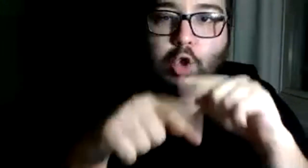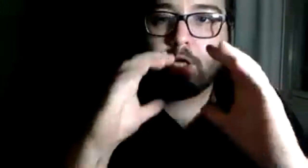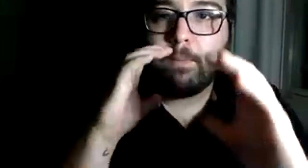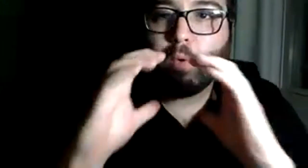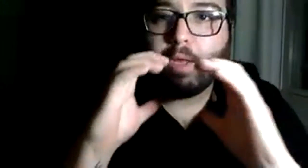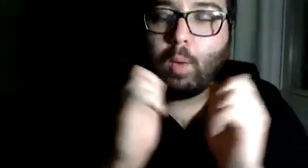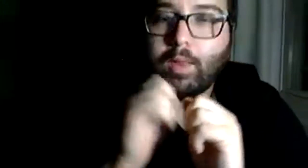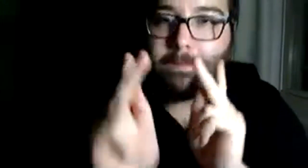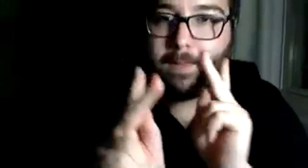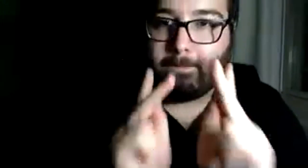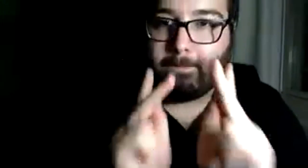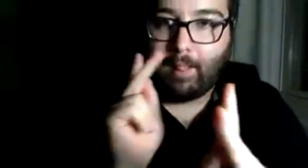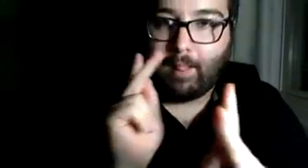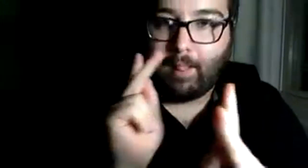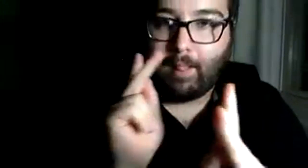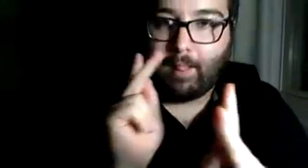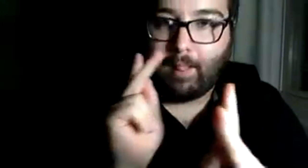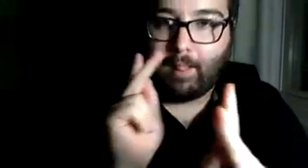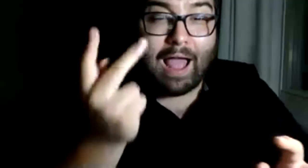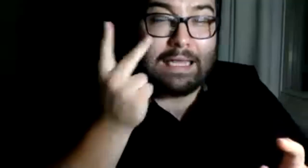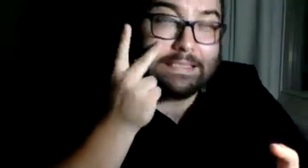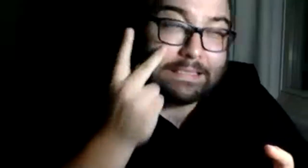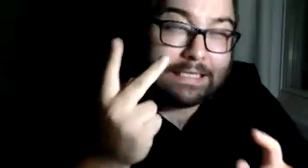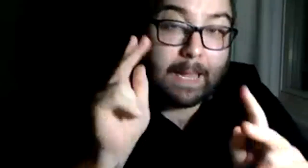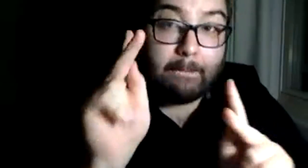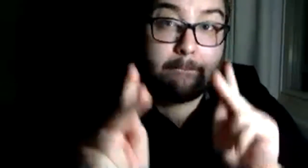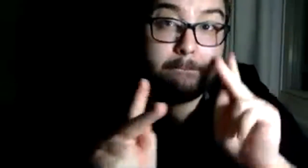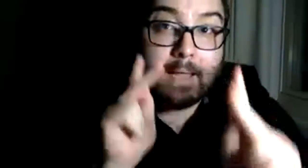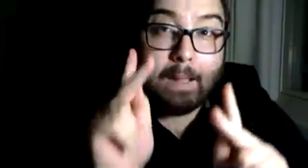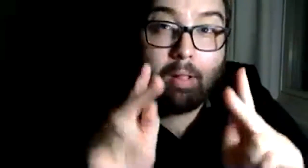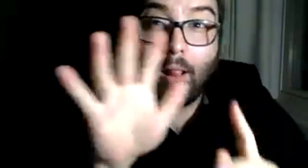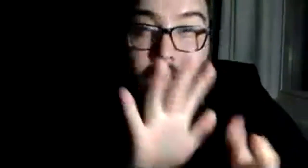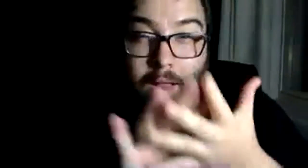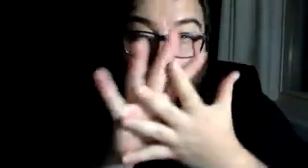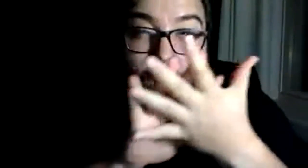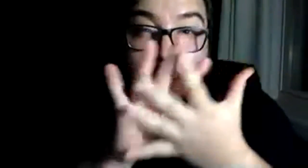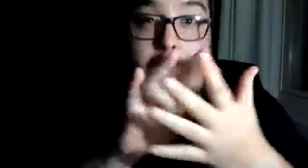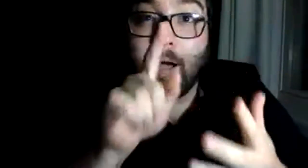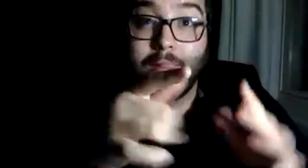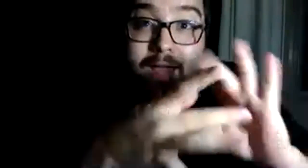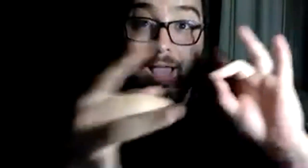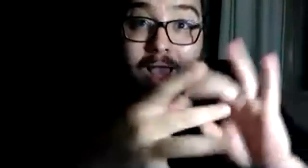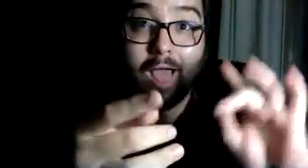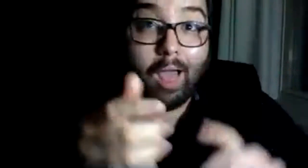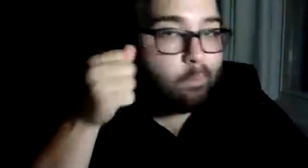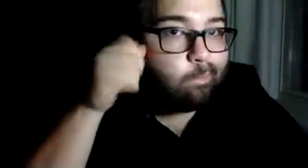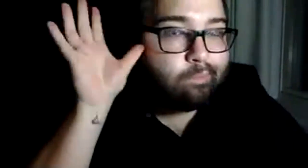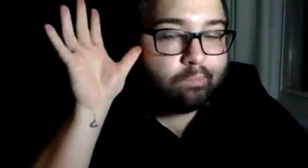see people, but I was not able to know what they say to me. So my teacher wrote